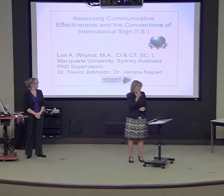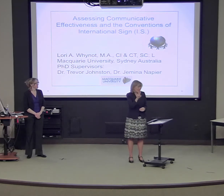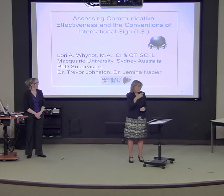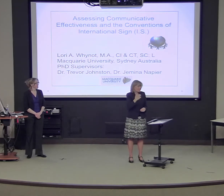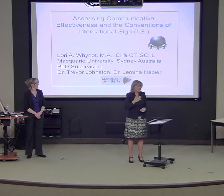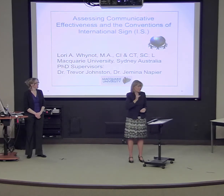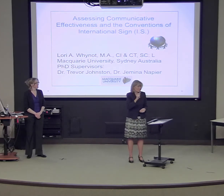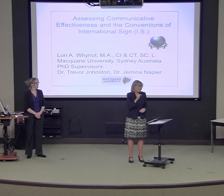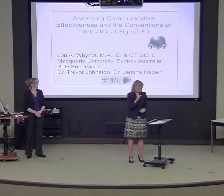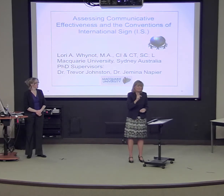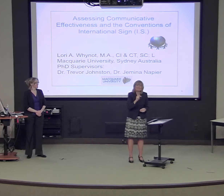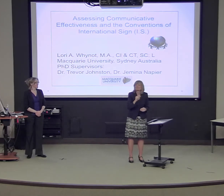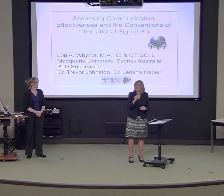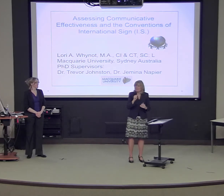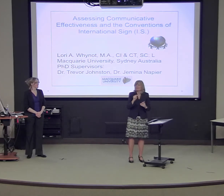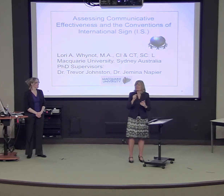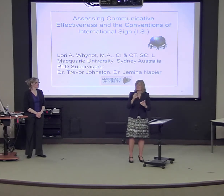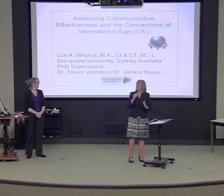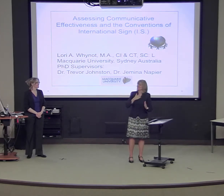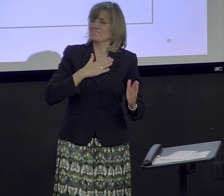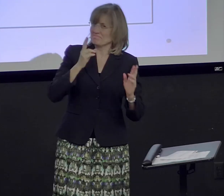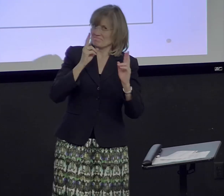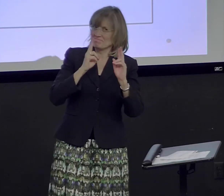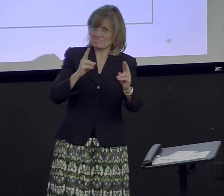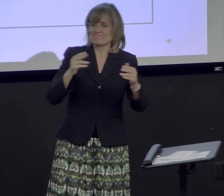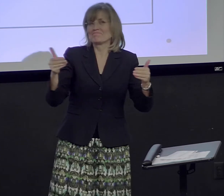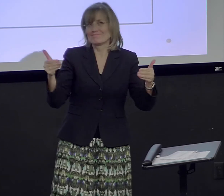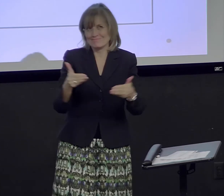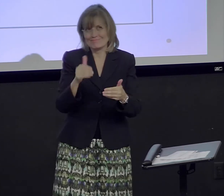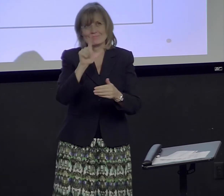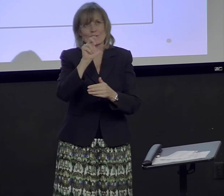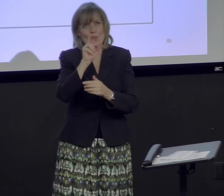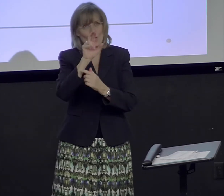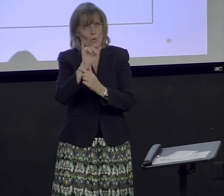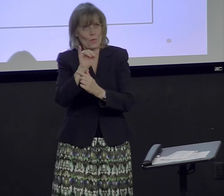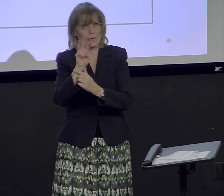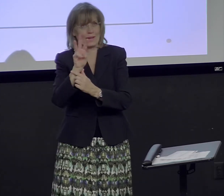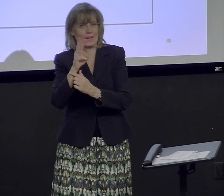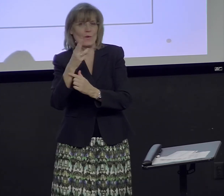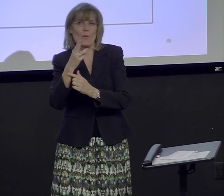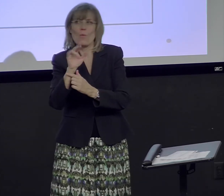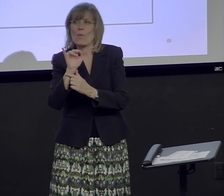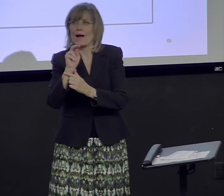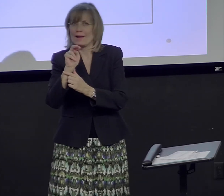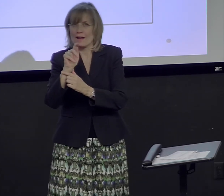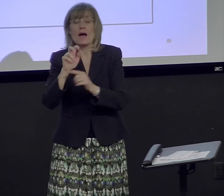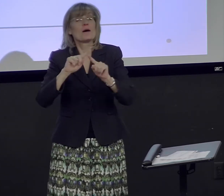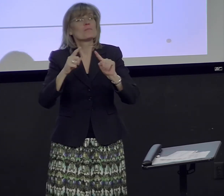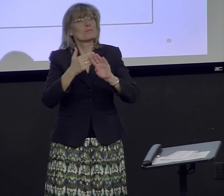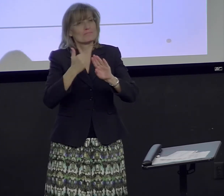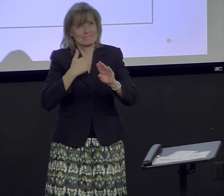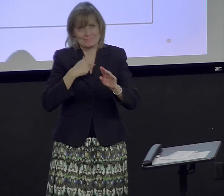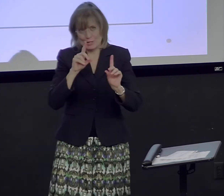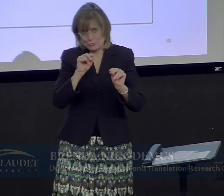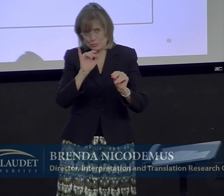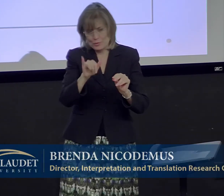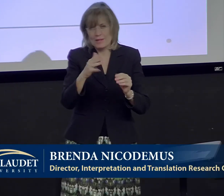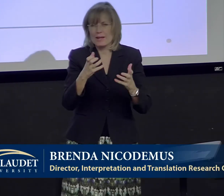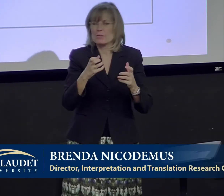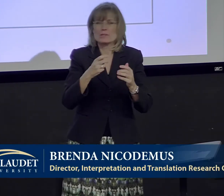Thank you, Bev. Appreciate your welcoming comments. And now it is my honor to introduce Lori Whynot.